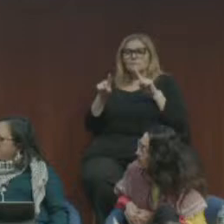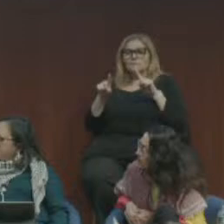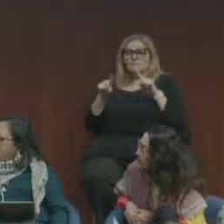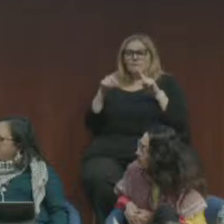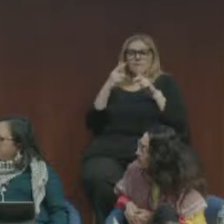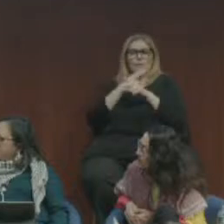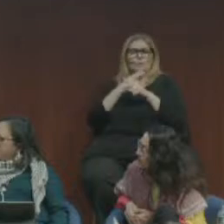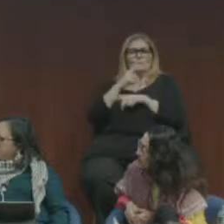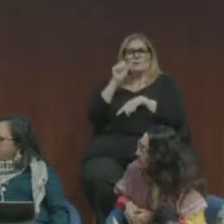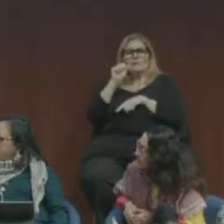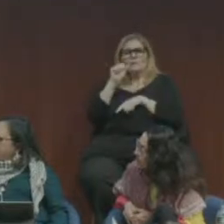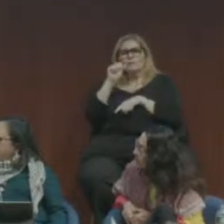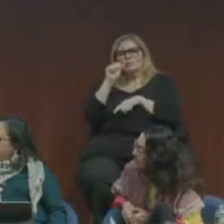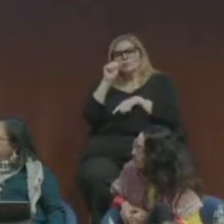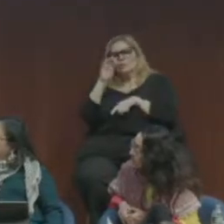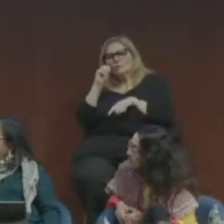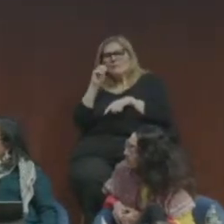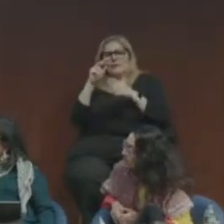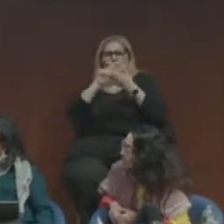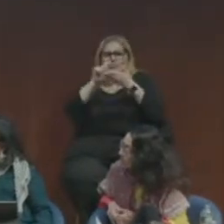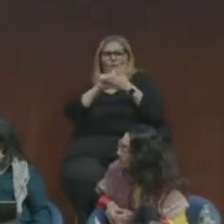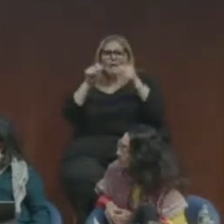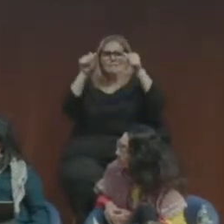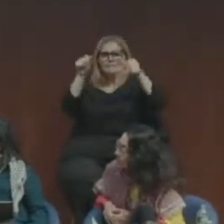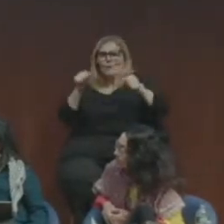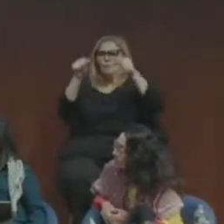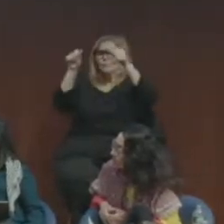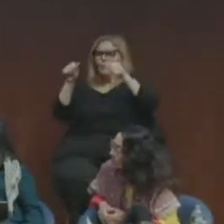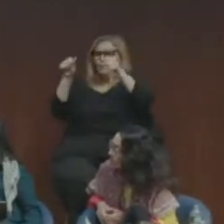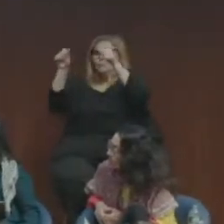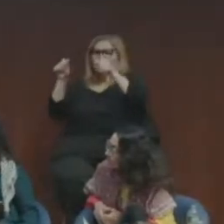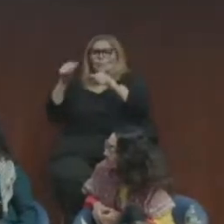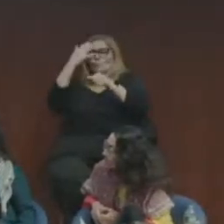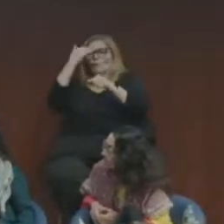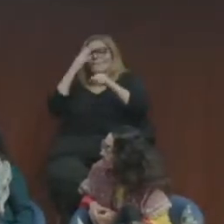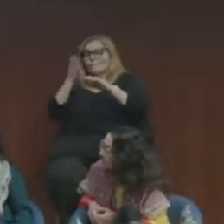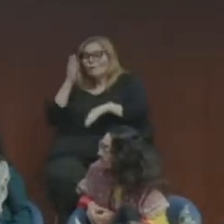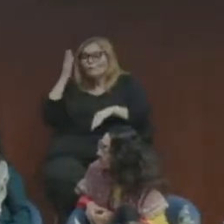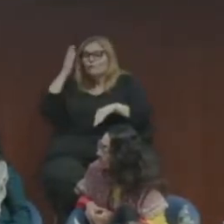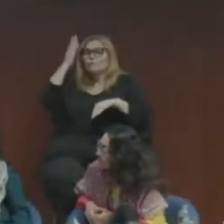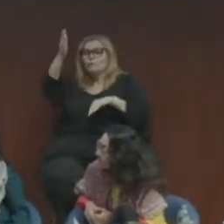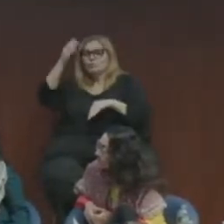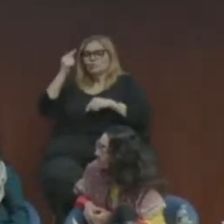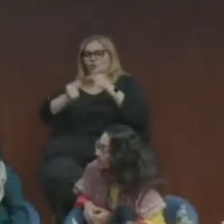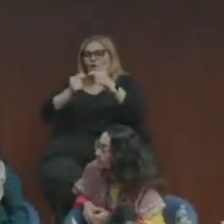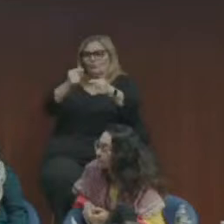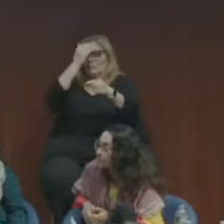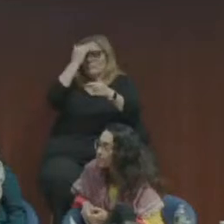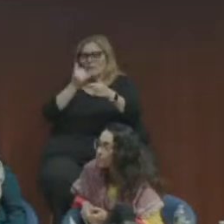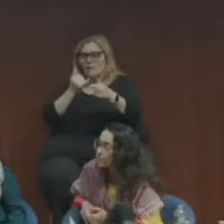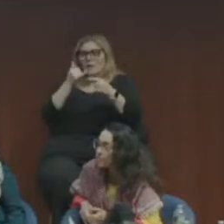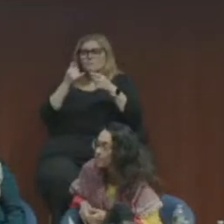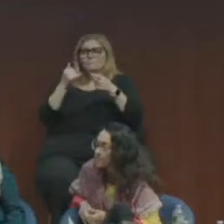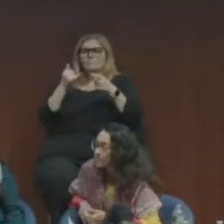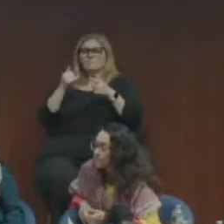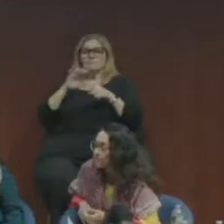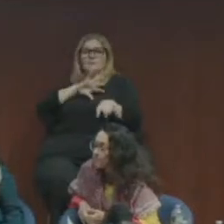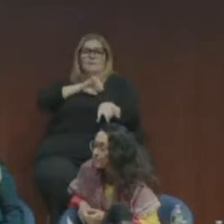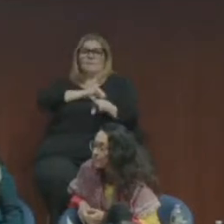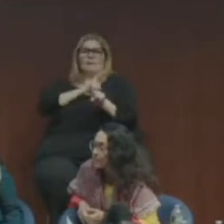utilizing social media platforms to write about it, but also for future generation. Because in the